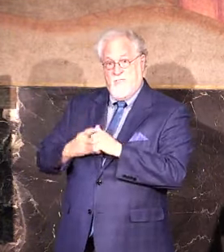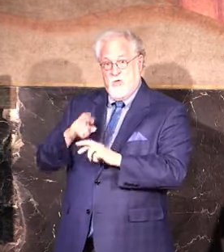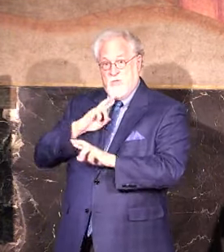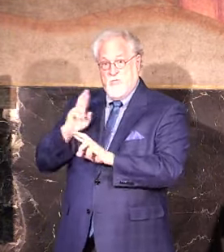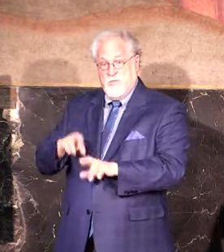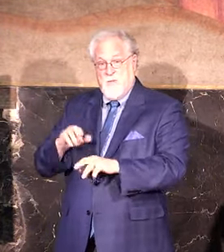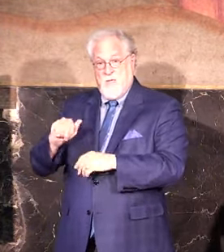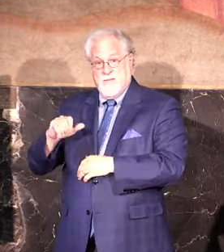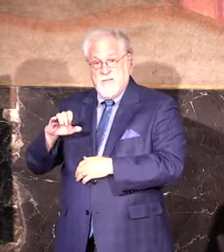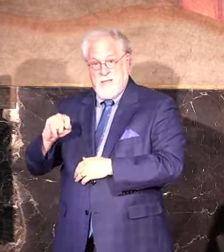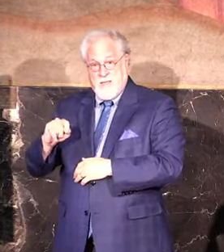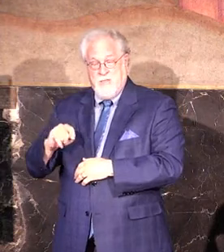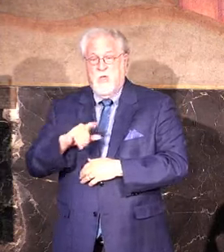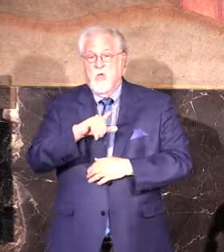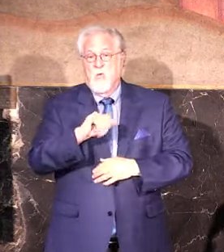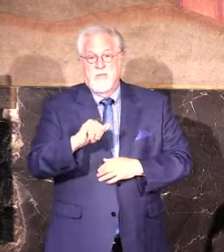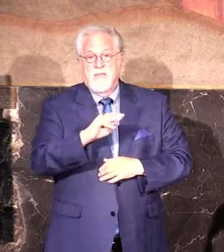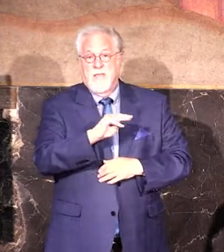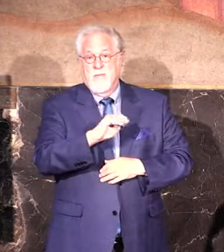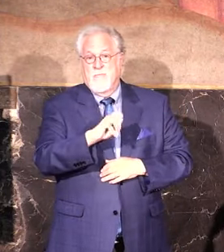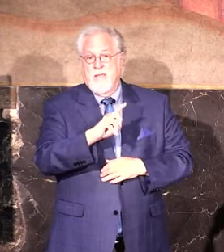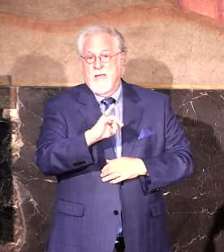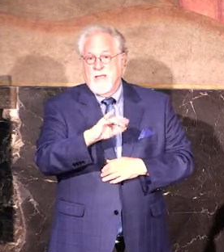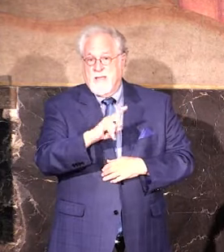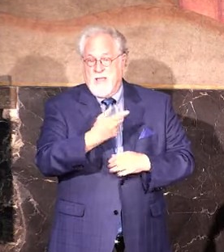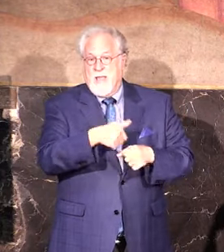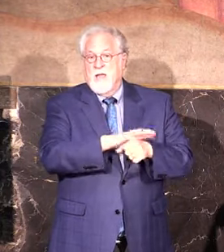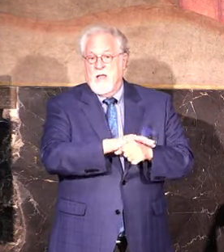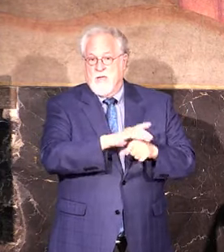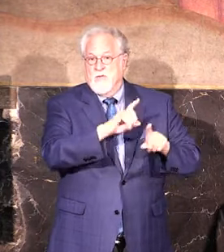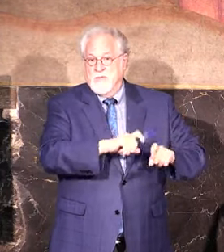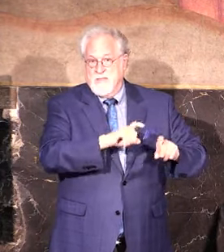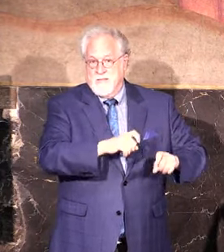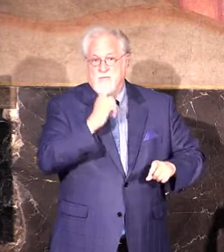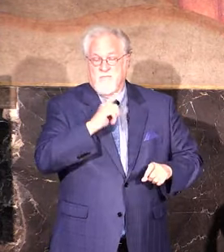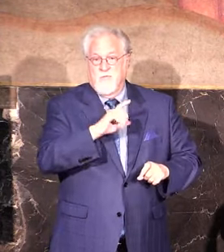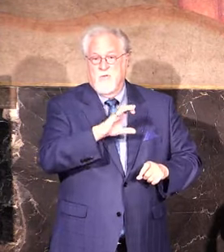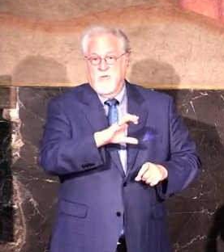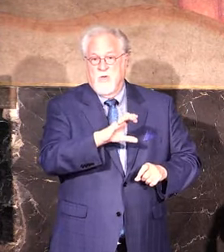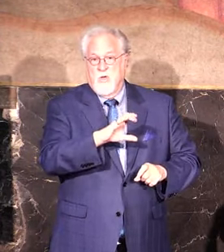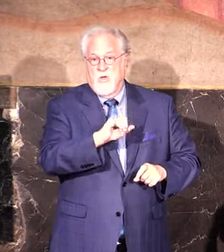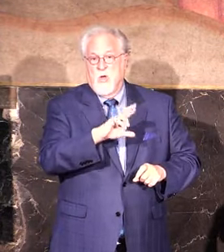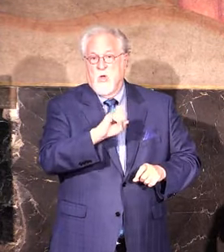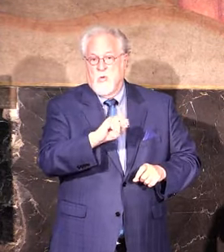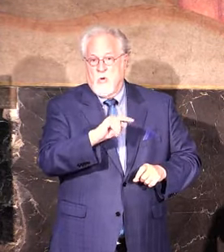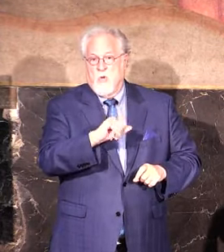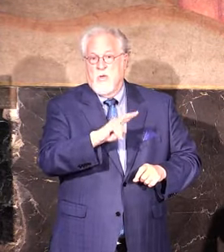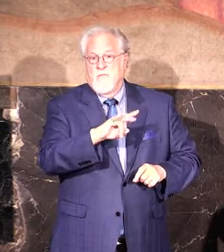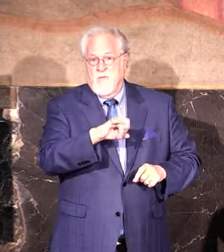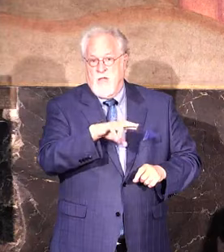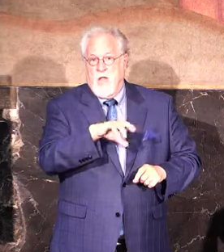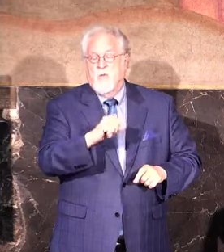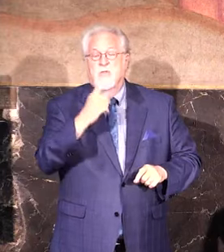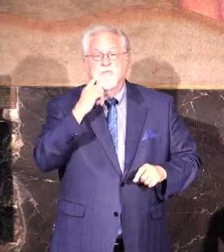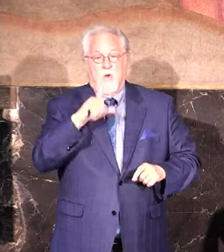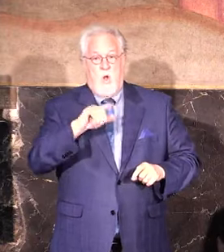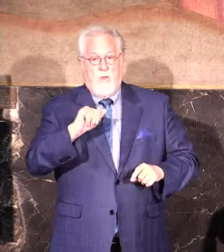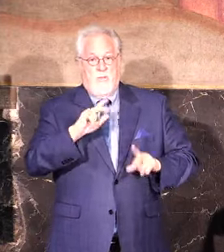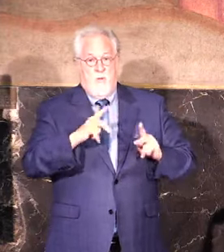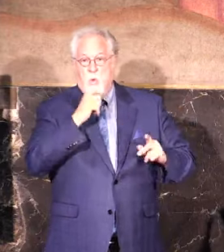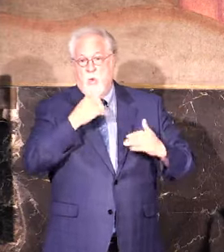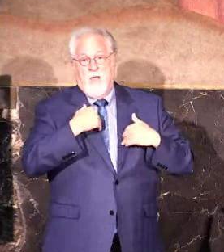Act, Louisiana Medicaid will cover testing for coronavirus for Louisiana residents who lack